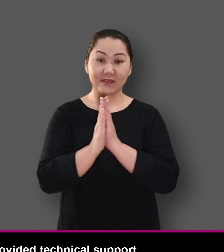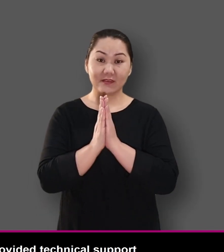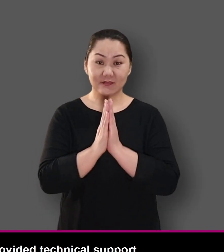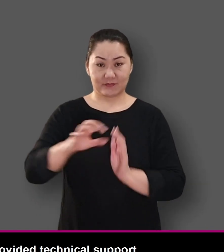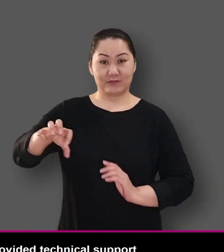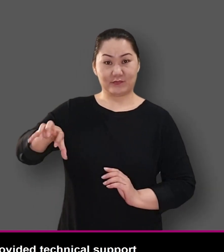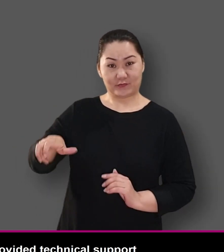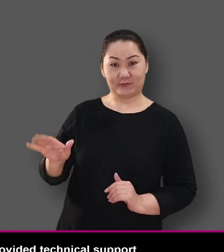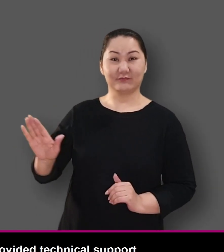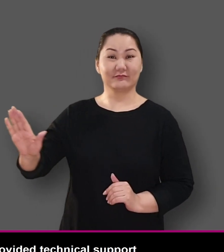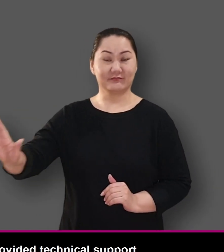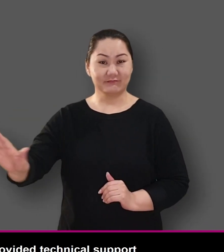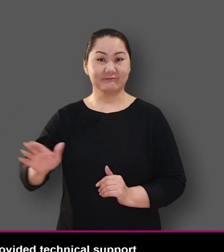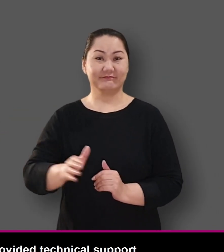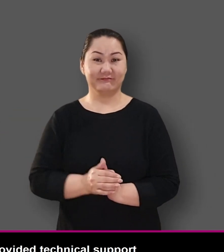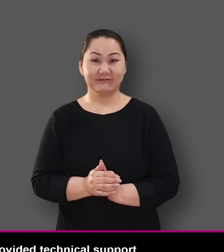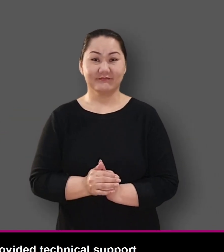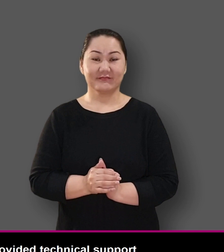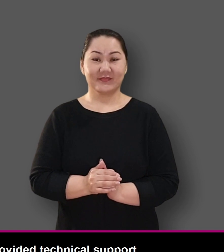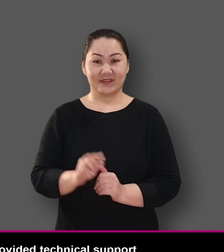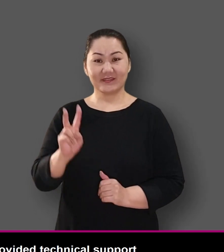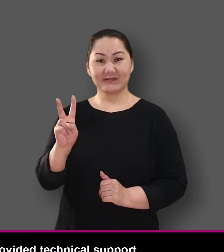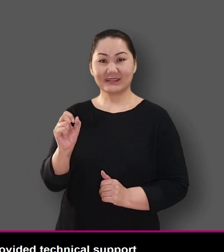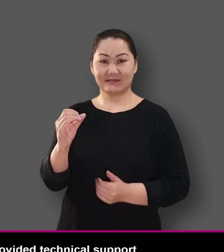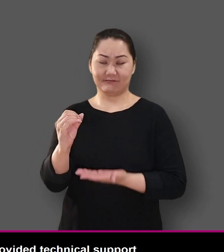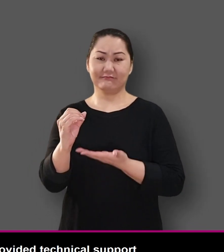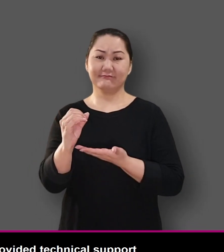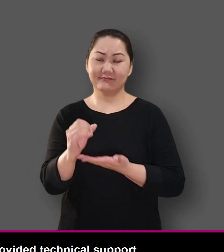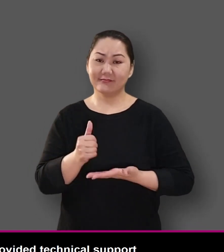In Myanmar, VSO provided technical support